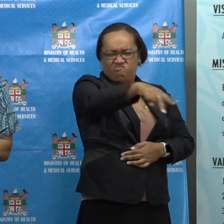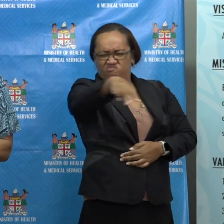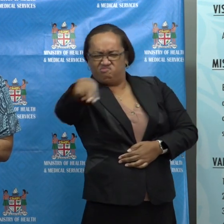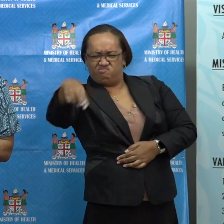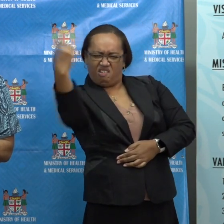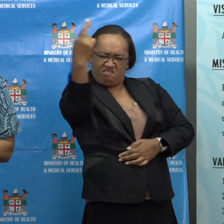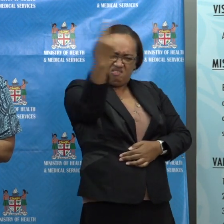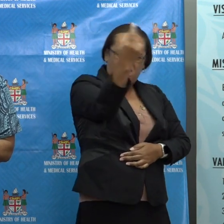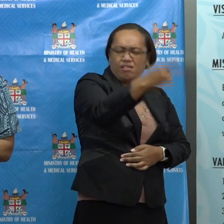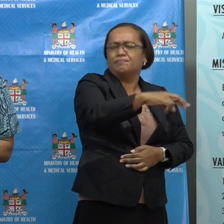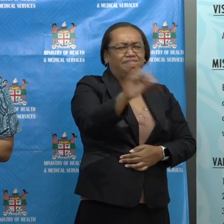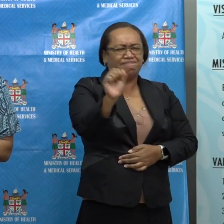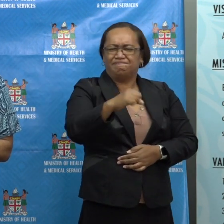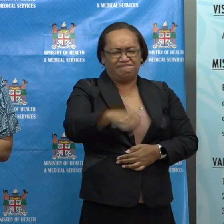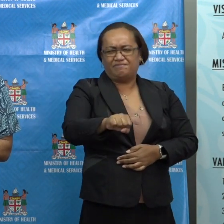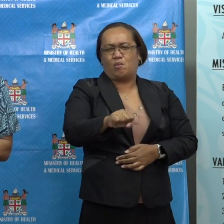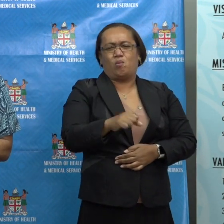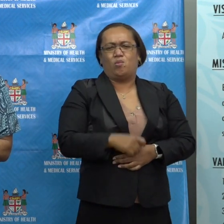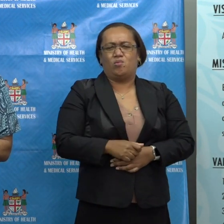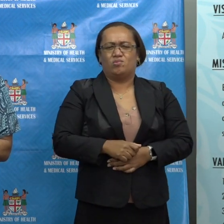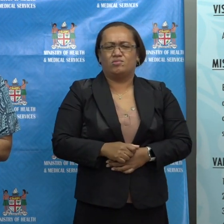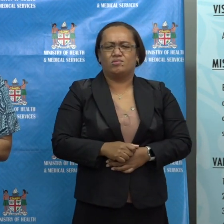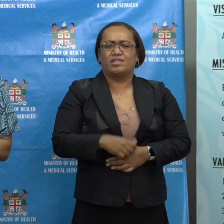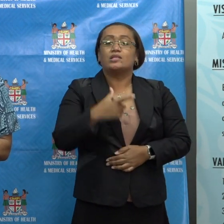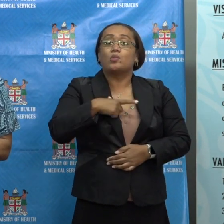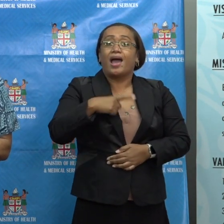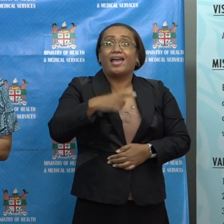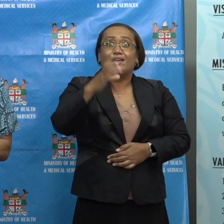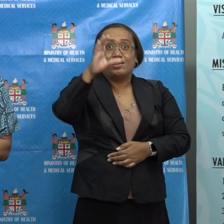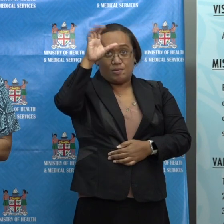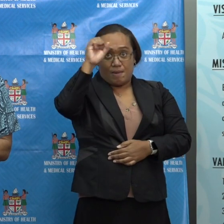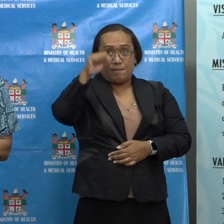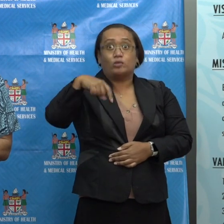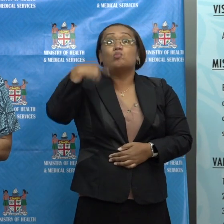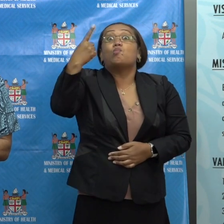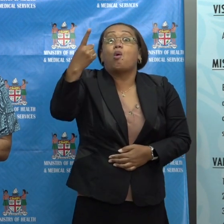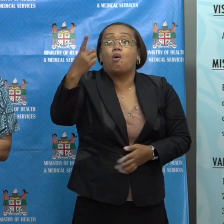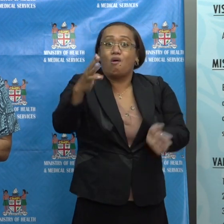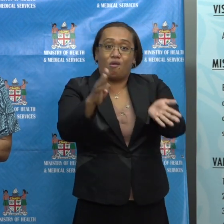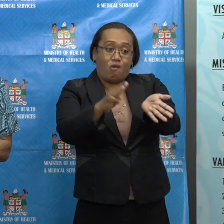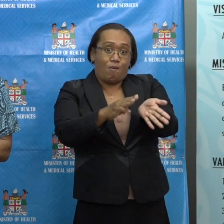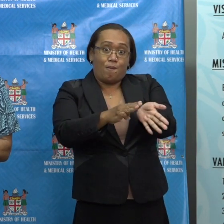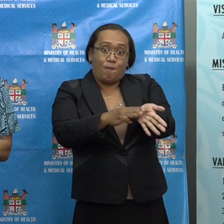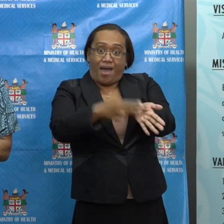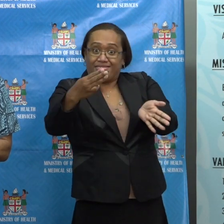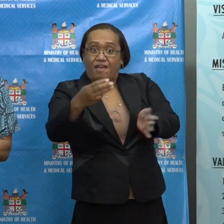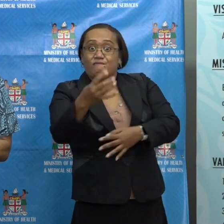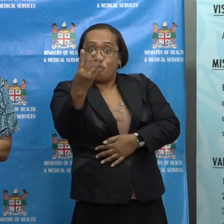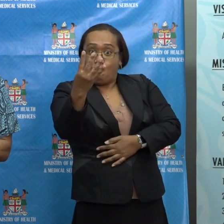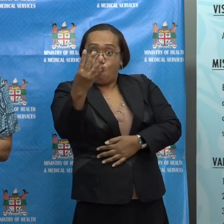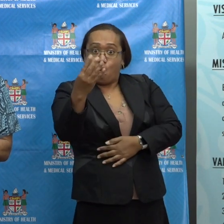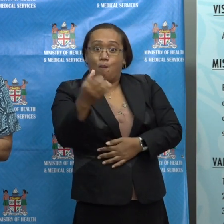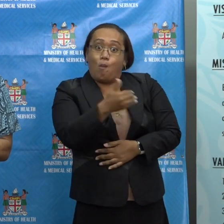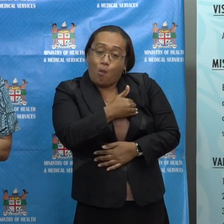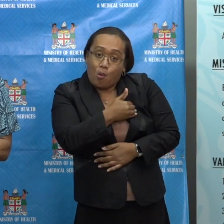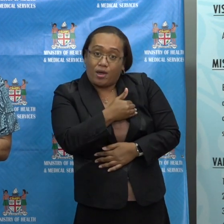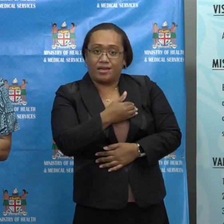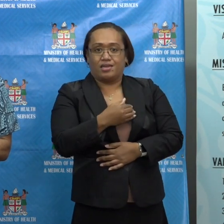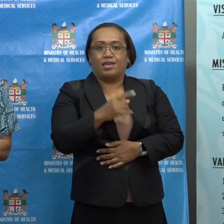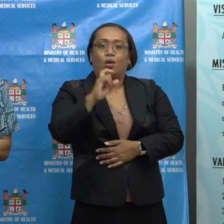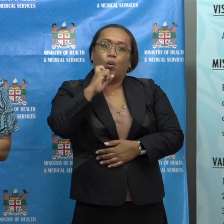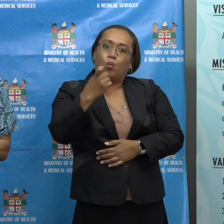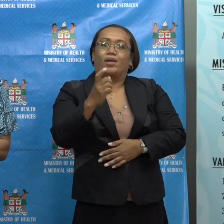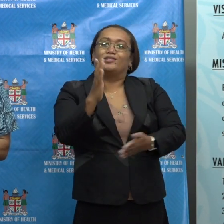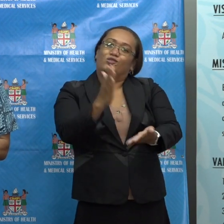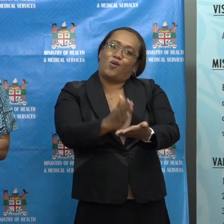Beginning at 4 a.m. Monday, when the curfew period ends, and for the next 14 days, the greater